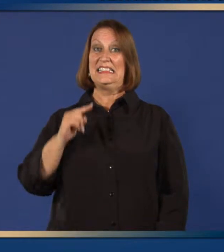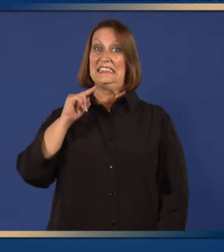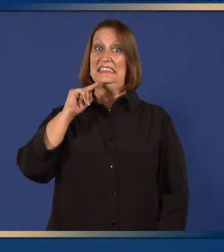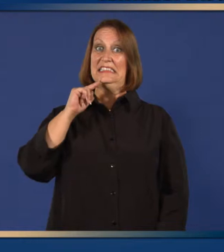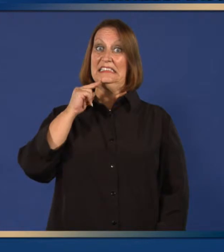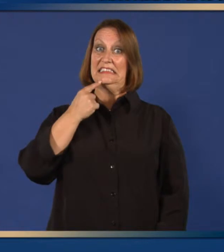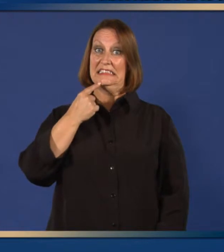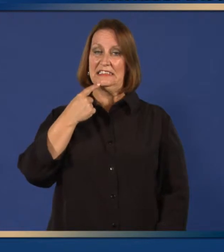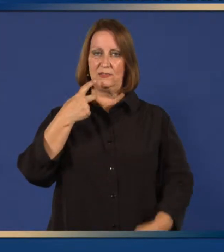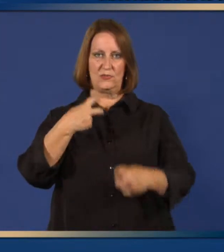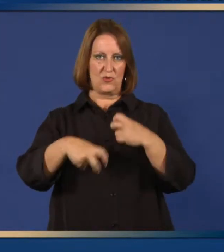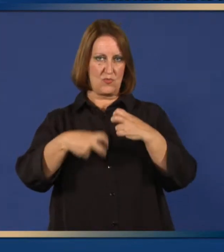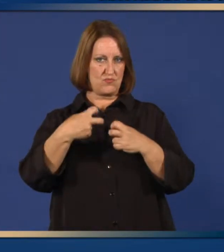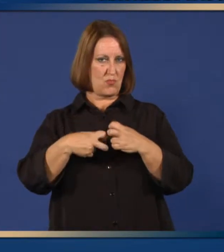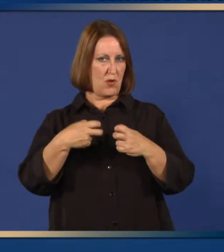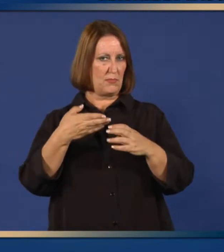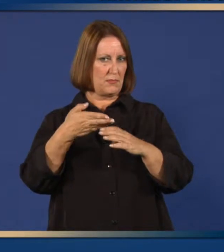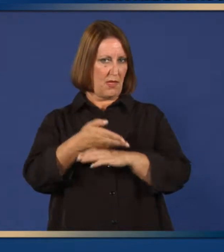Severe problems.